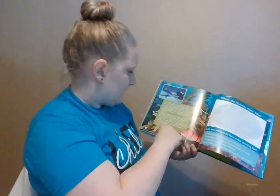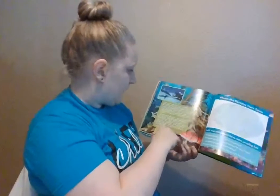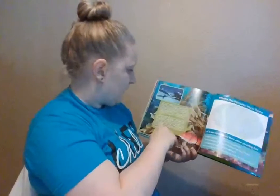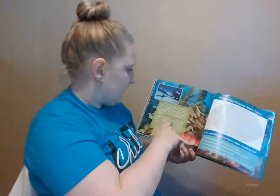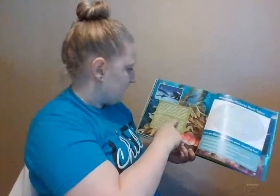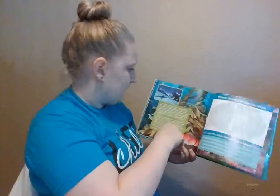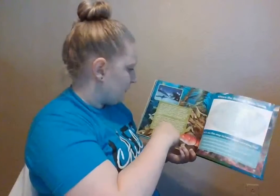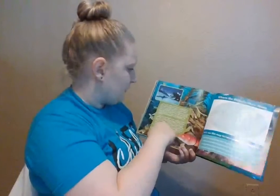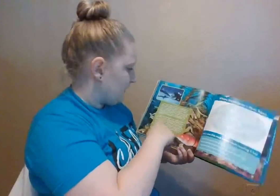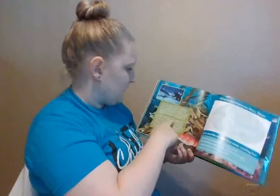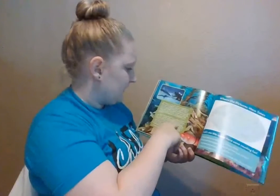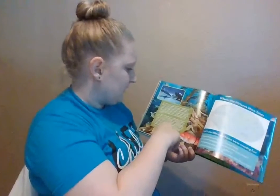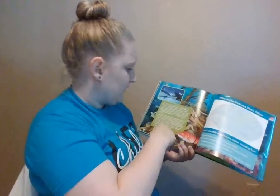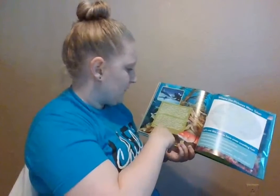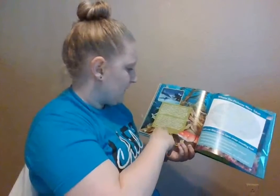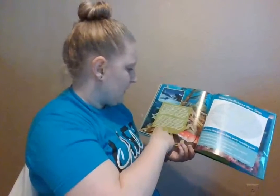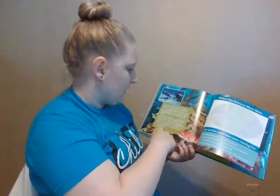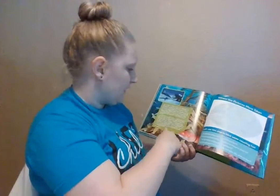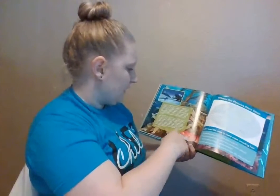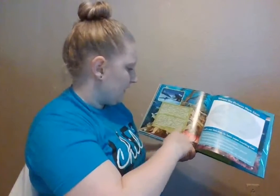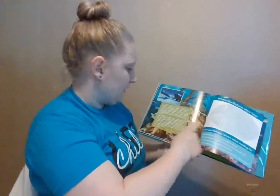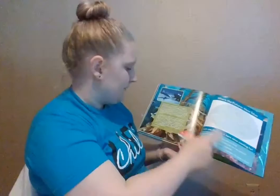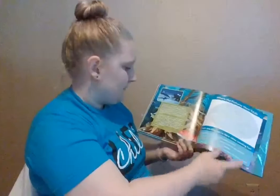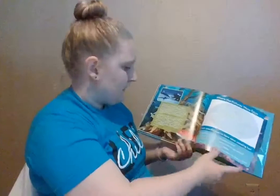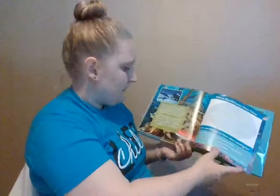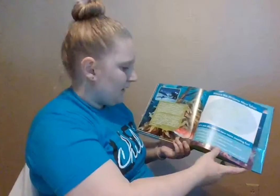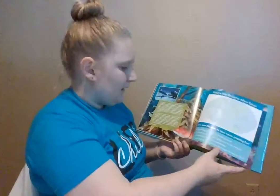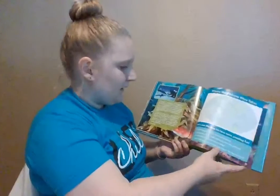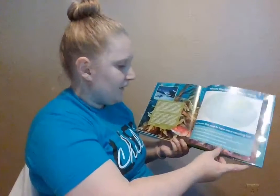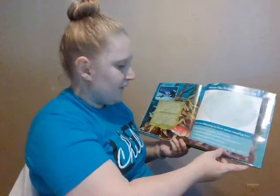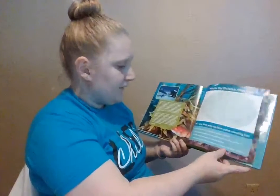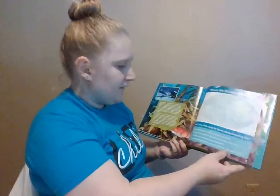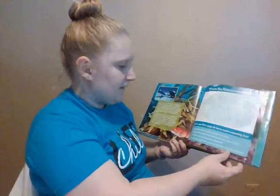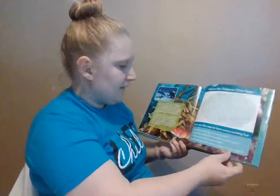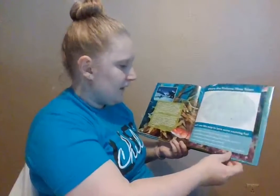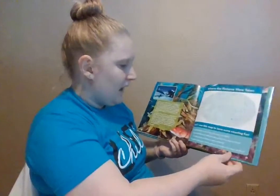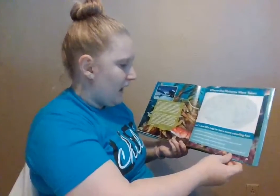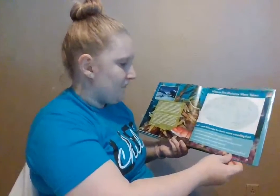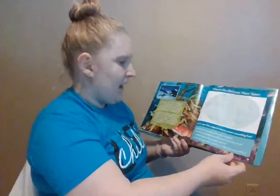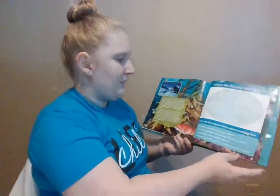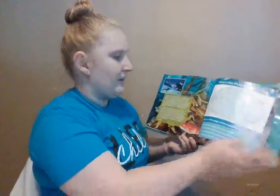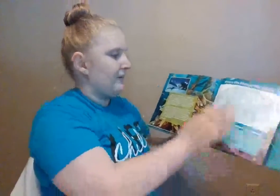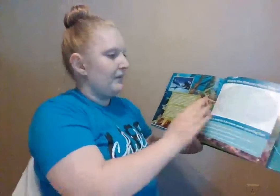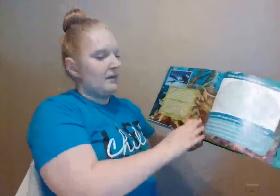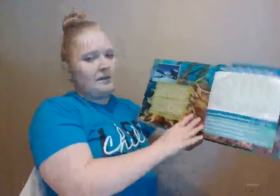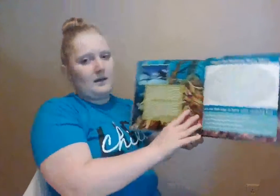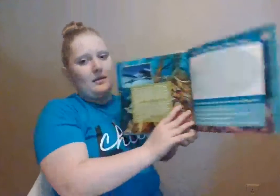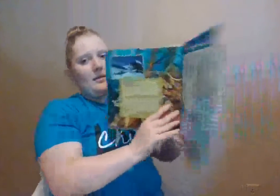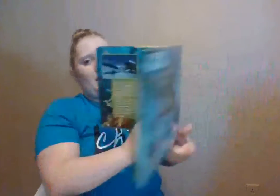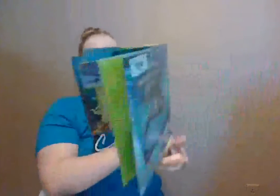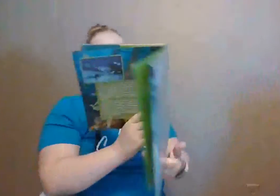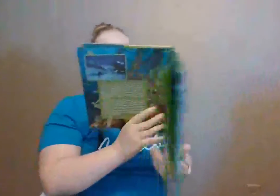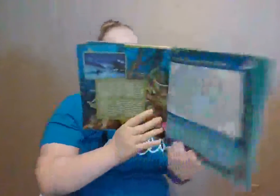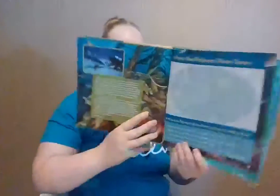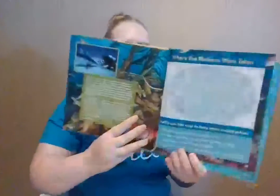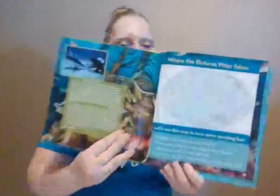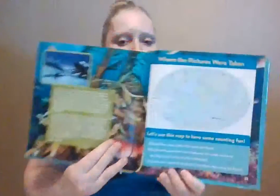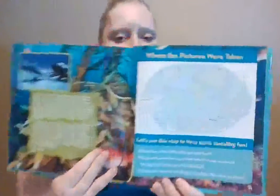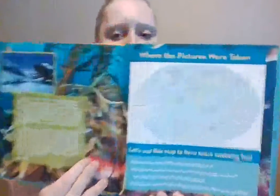And this is just a message from the author. Then this is a map of some of the places that the pictures were